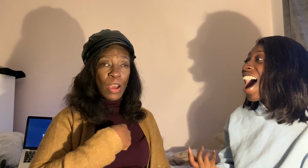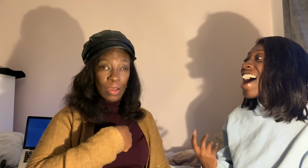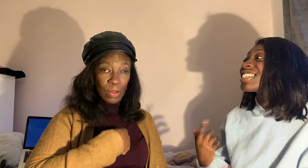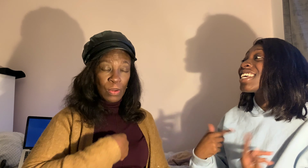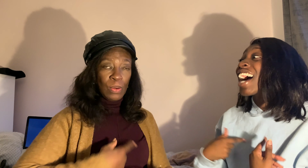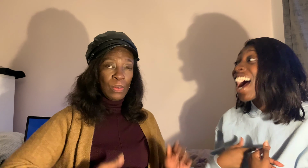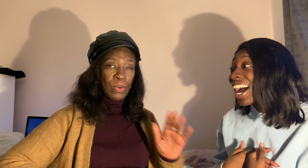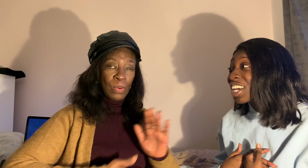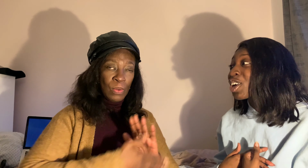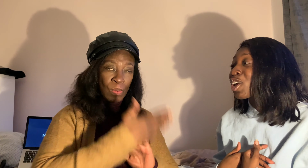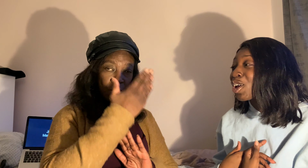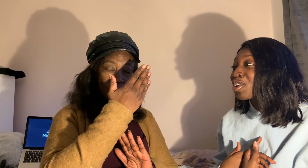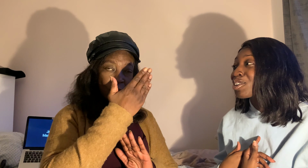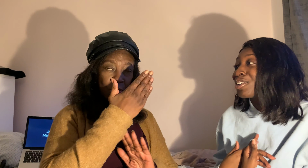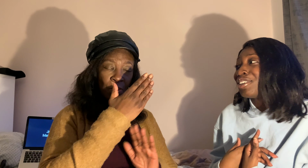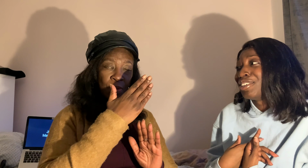I said